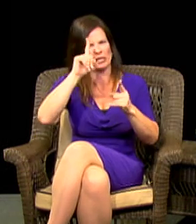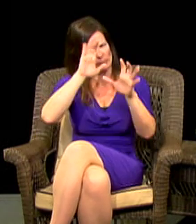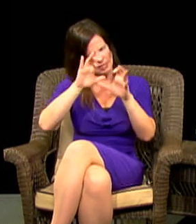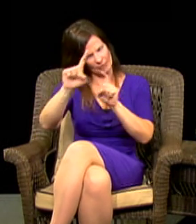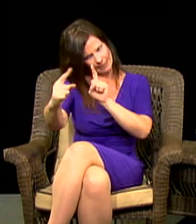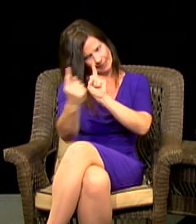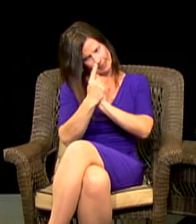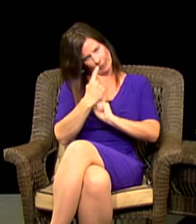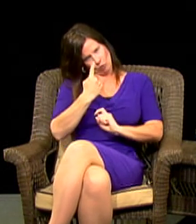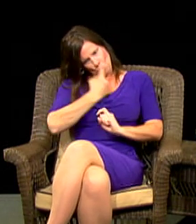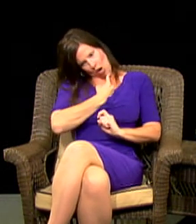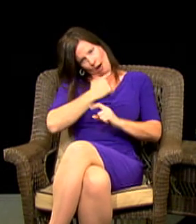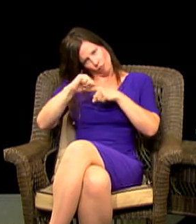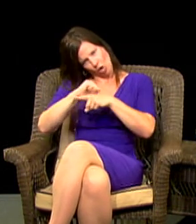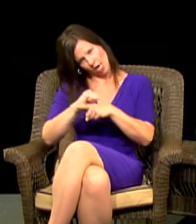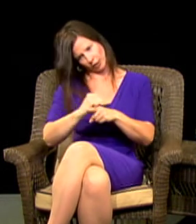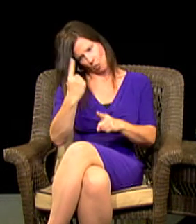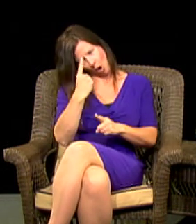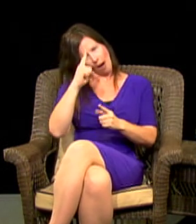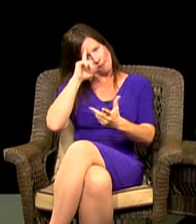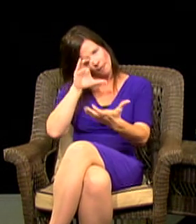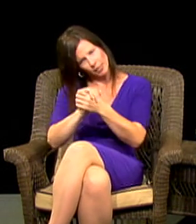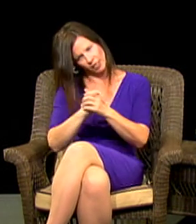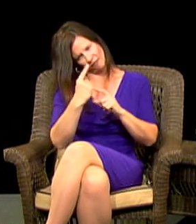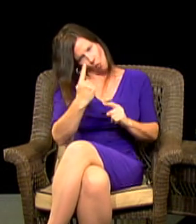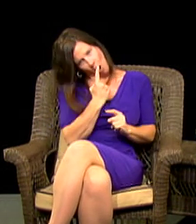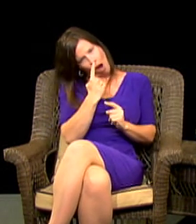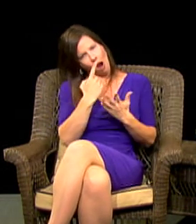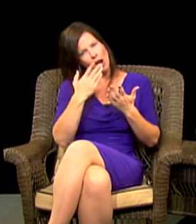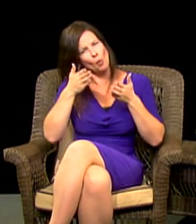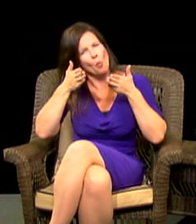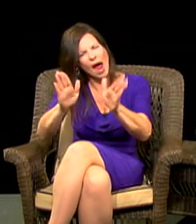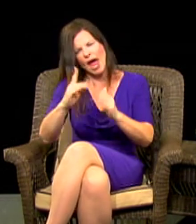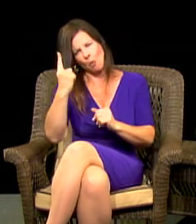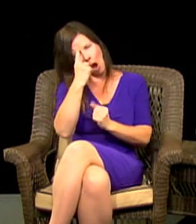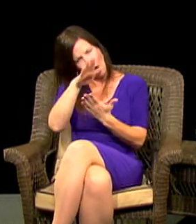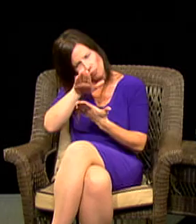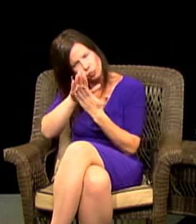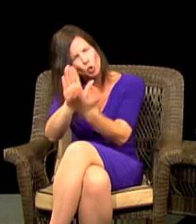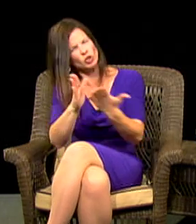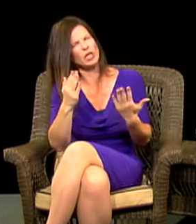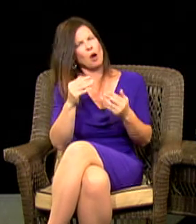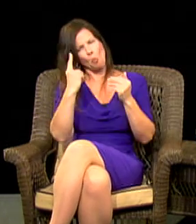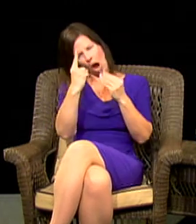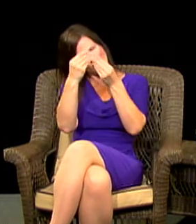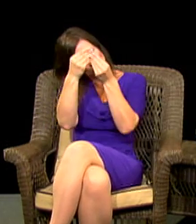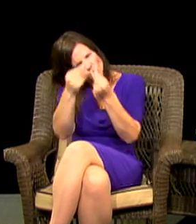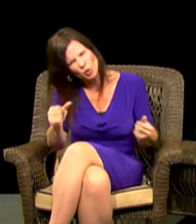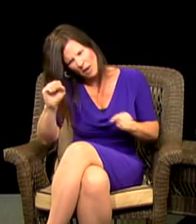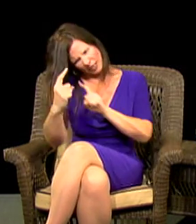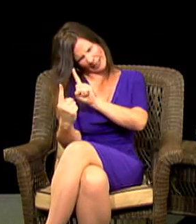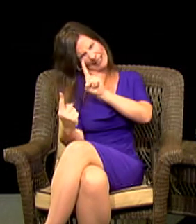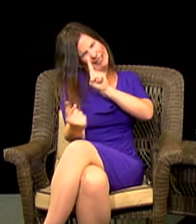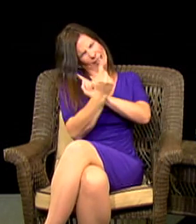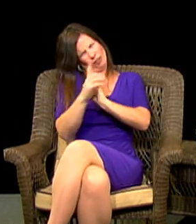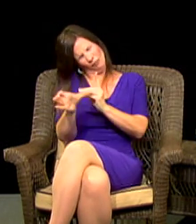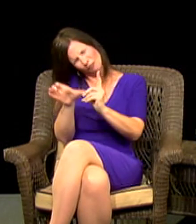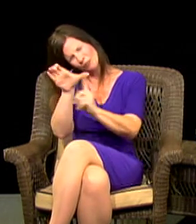this type of attitude, where they're just focused on themselves and not trying to support others, and